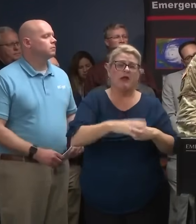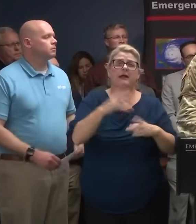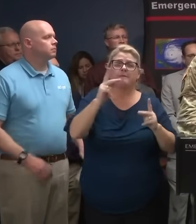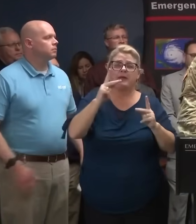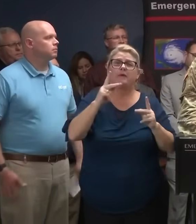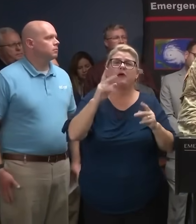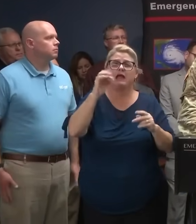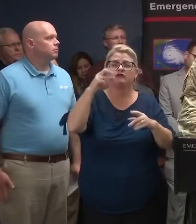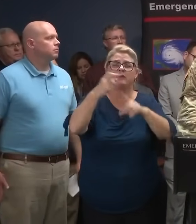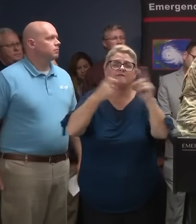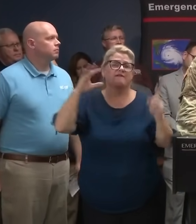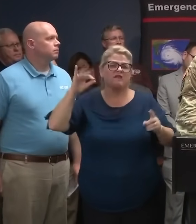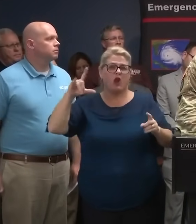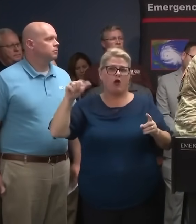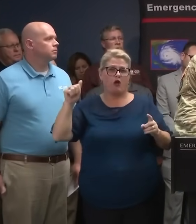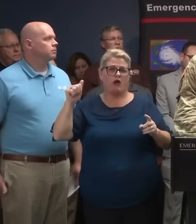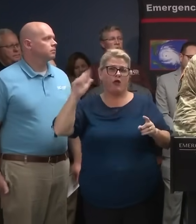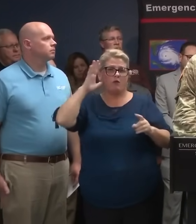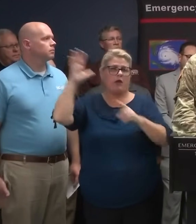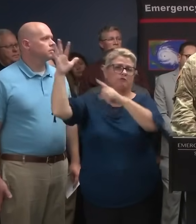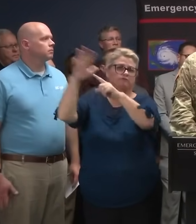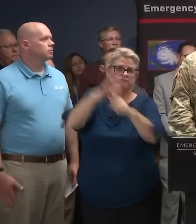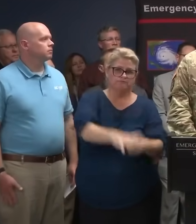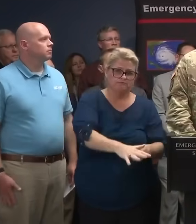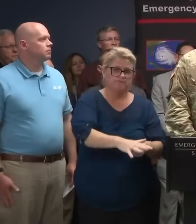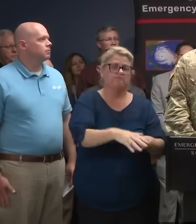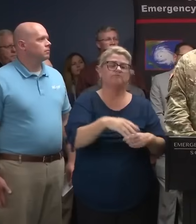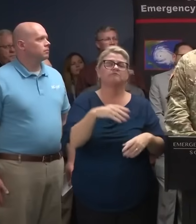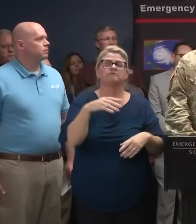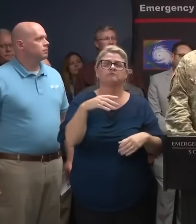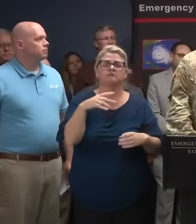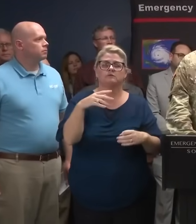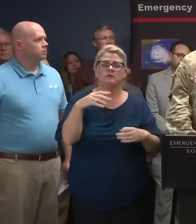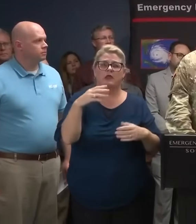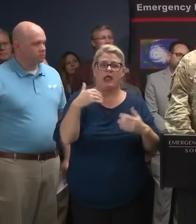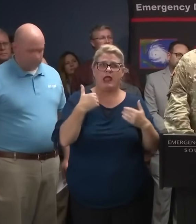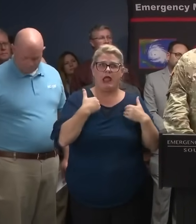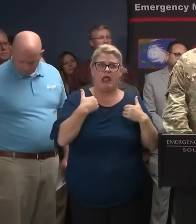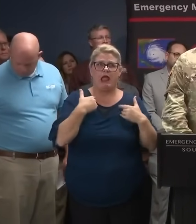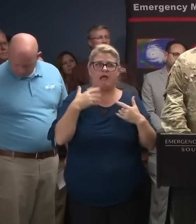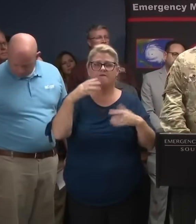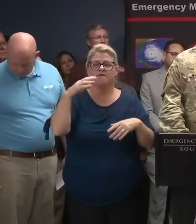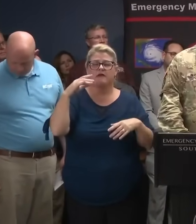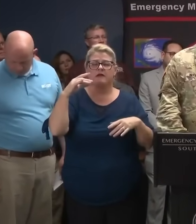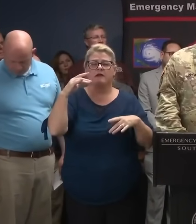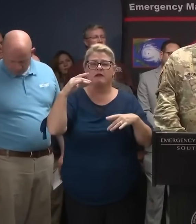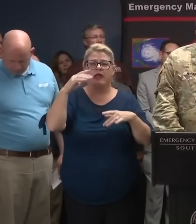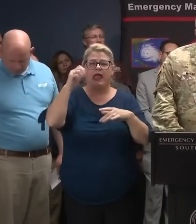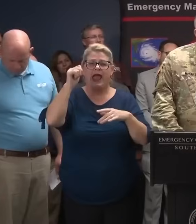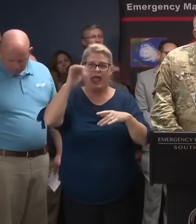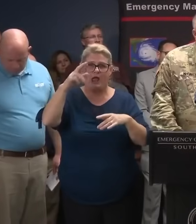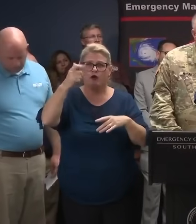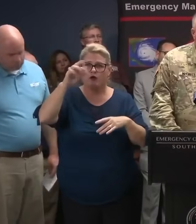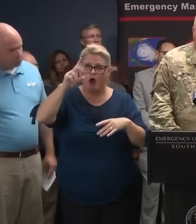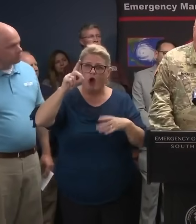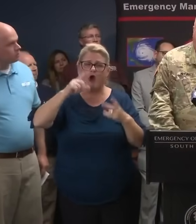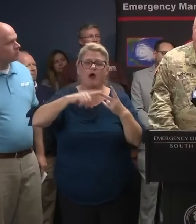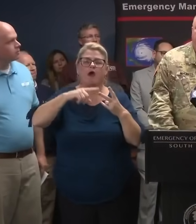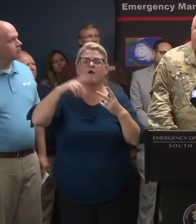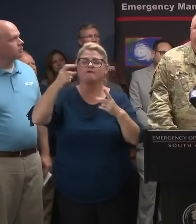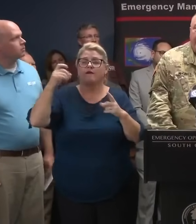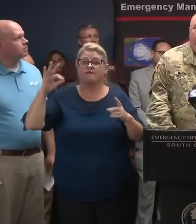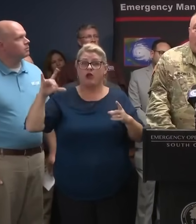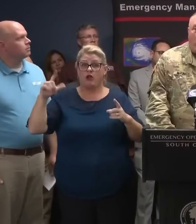South Carolina from the state of Florida. A unique EMAC for us, we're bringing in an Air Force but Air Guard resource from